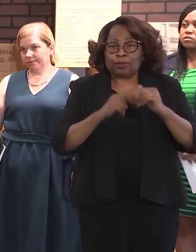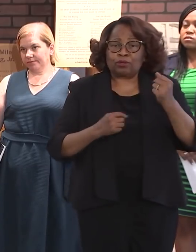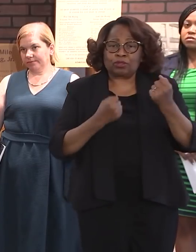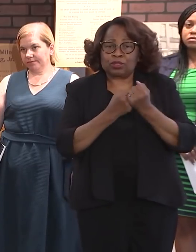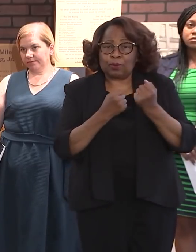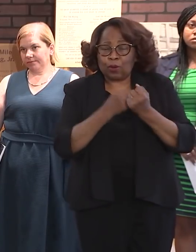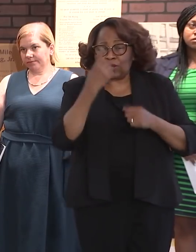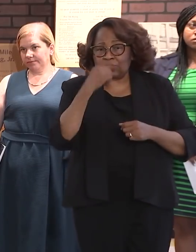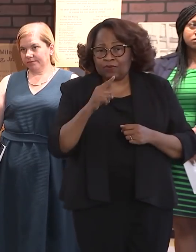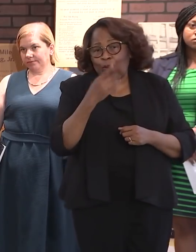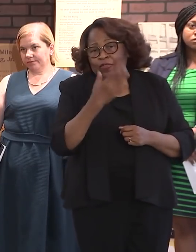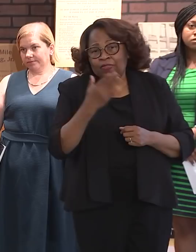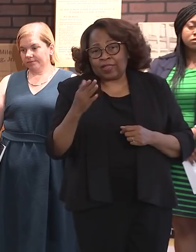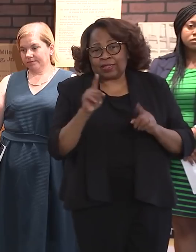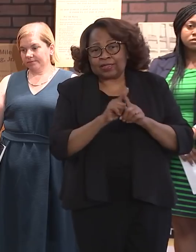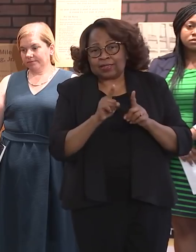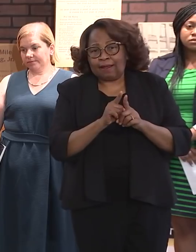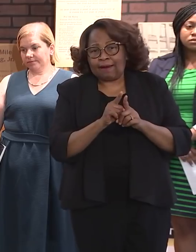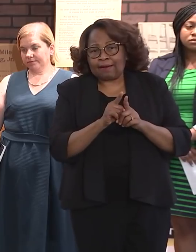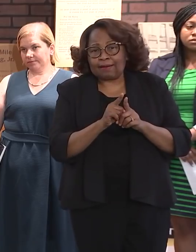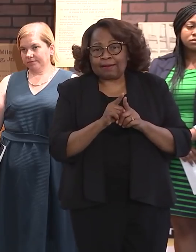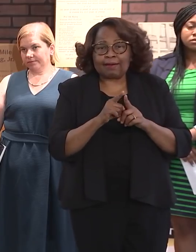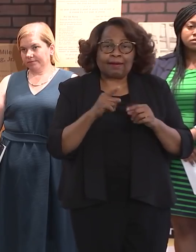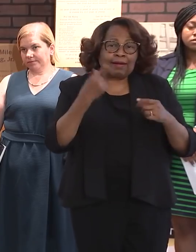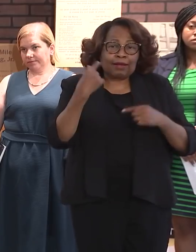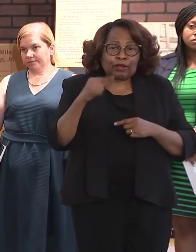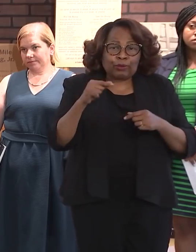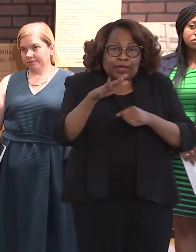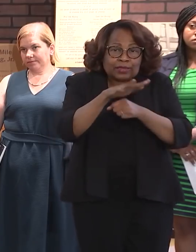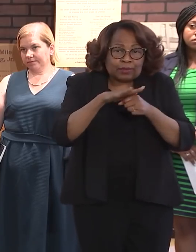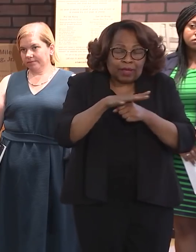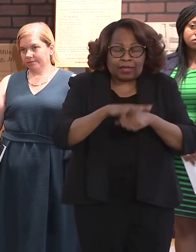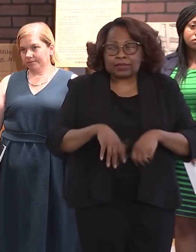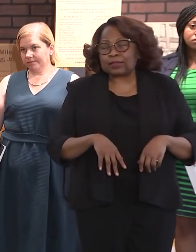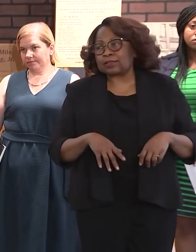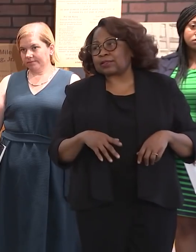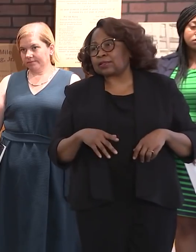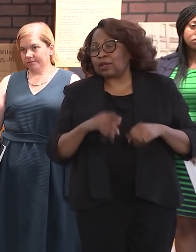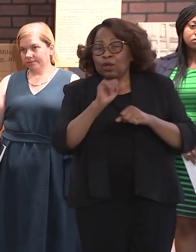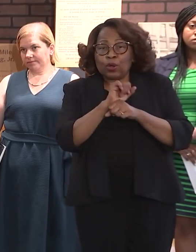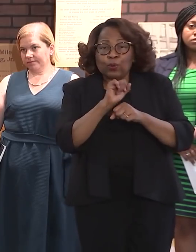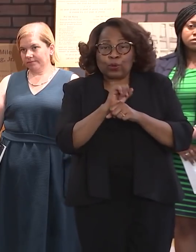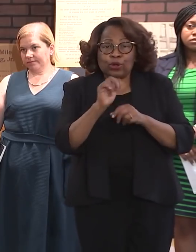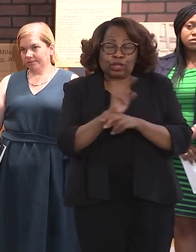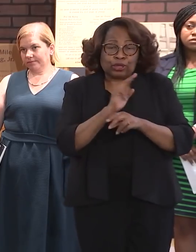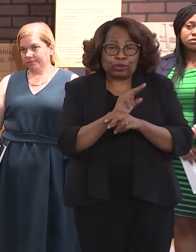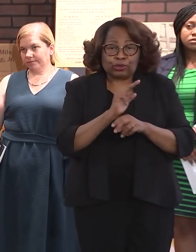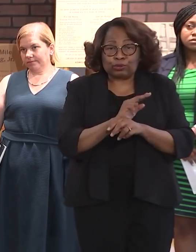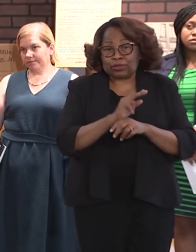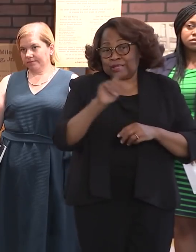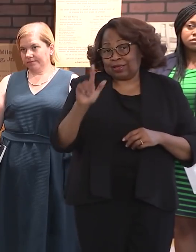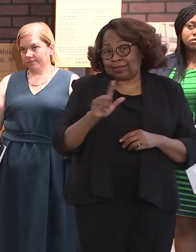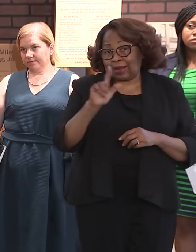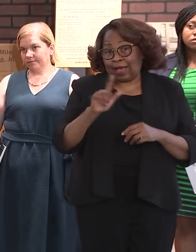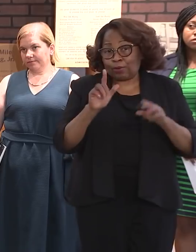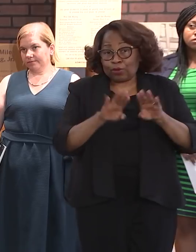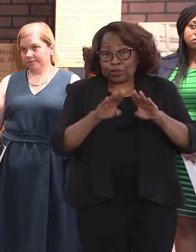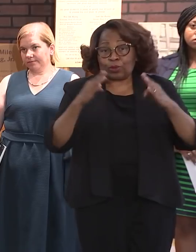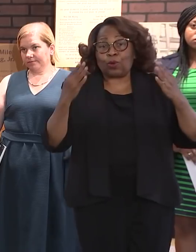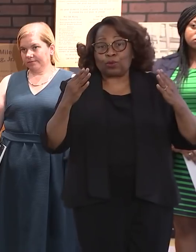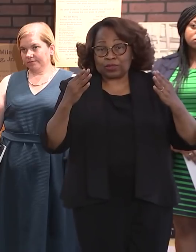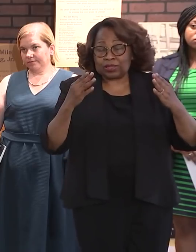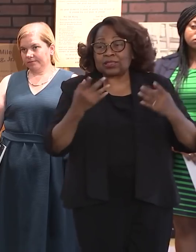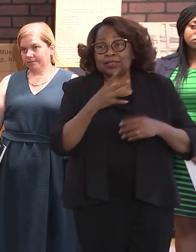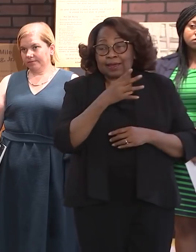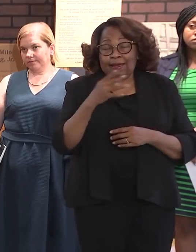supports for things like green spaces, working and using Legler Library reopening as an anchor